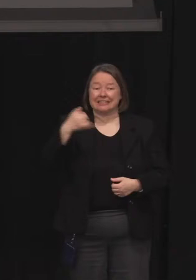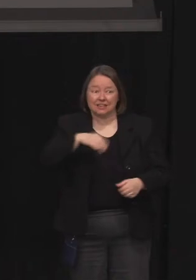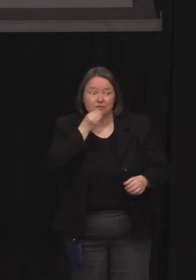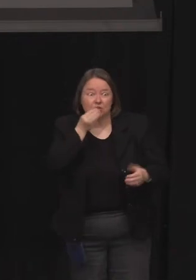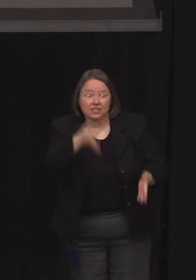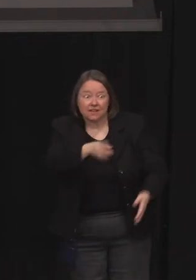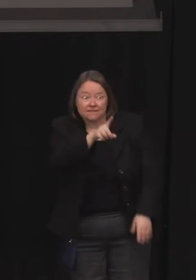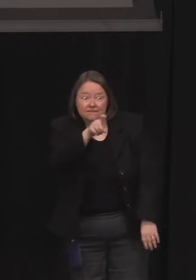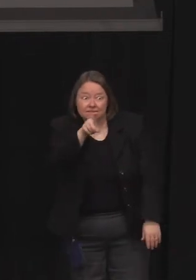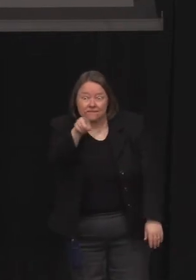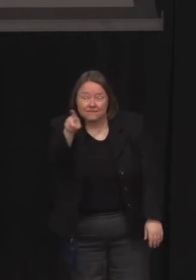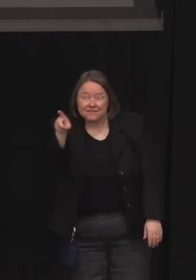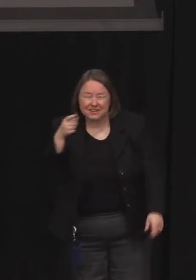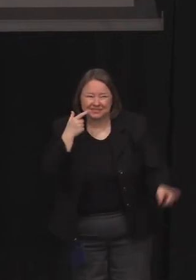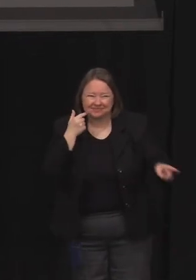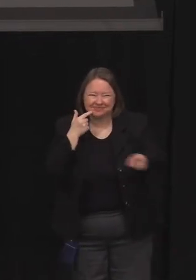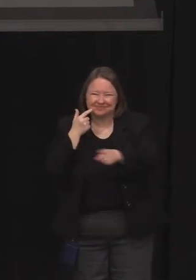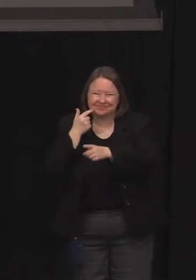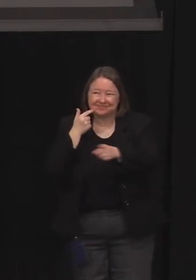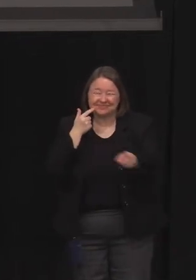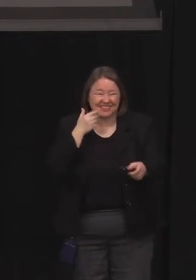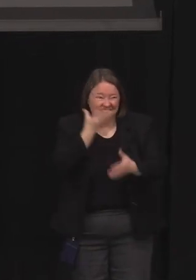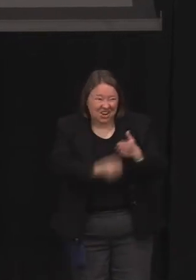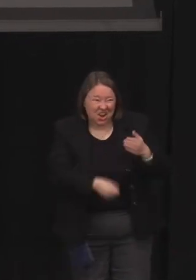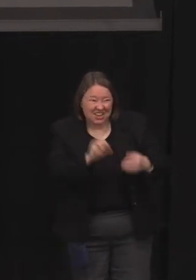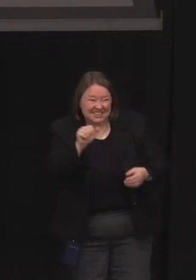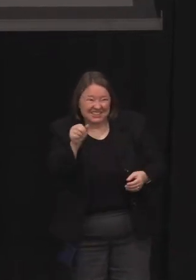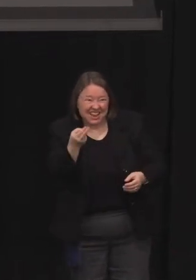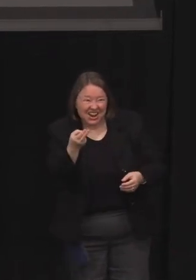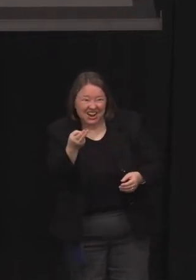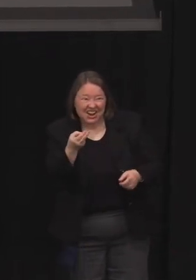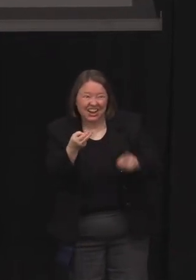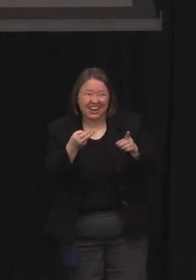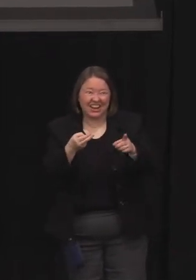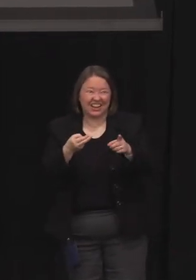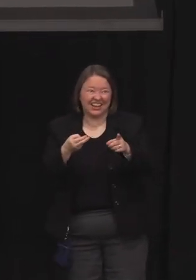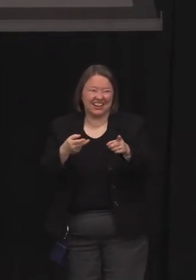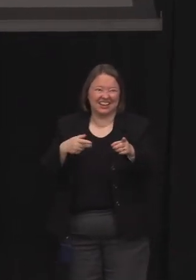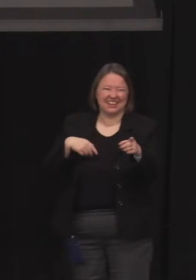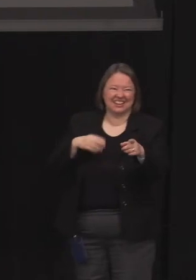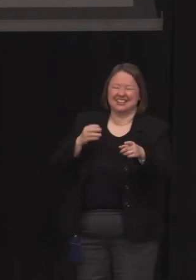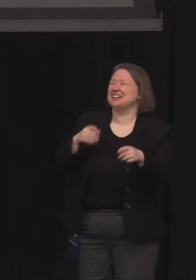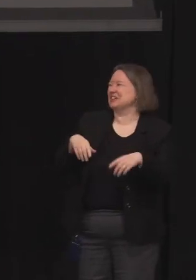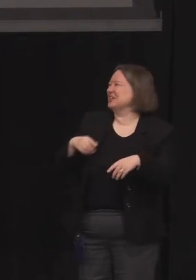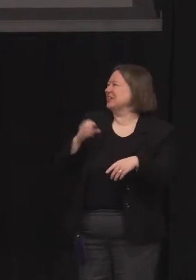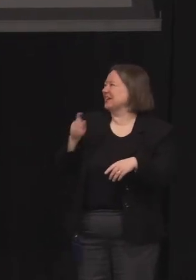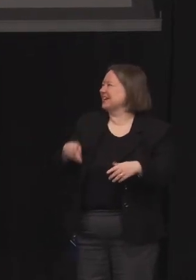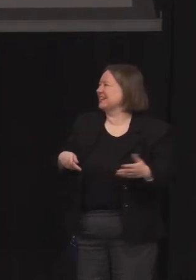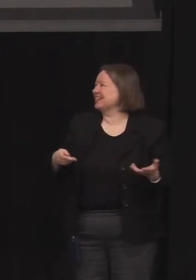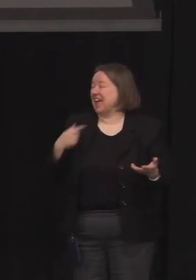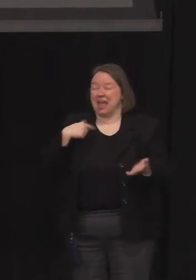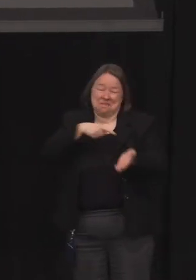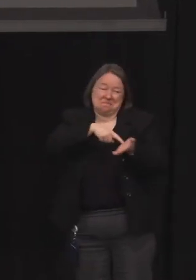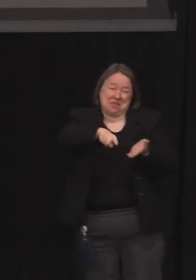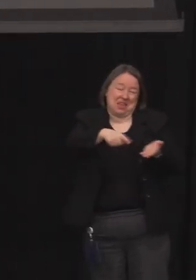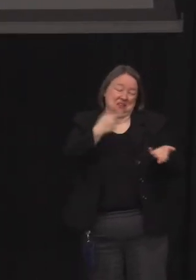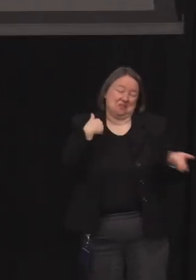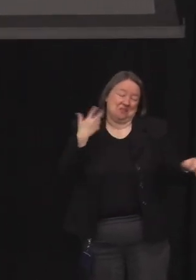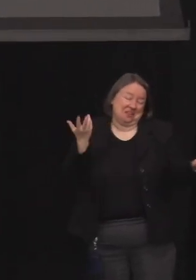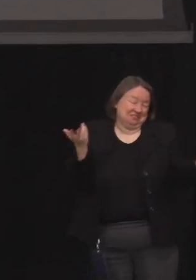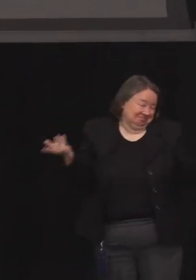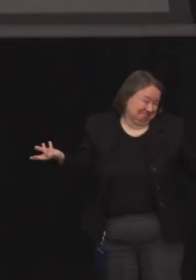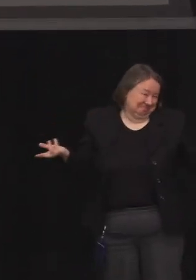food? Is it gone, Sarah? Okay, it's